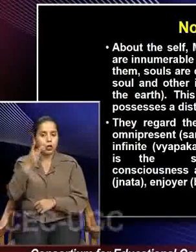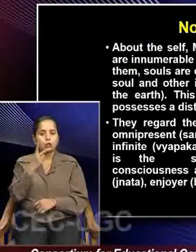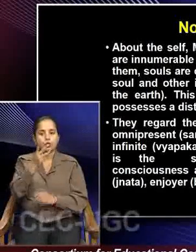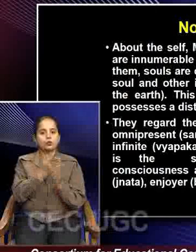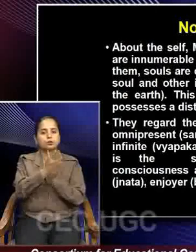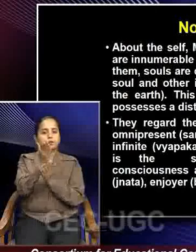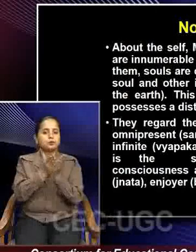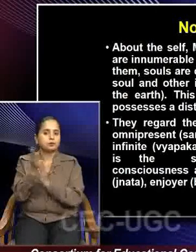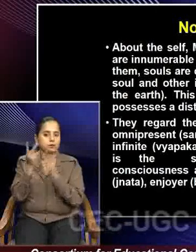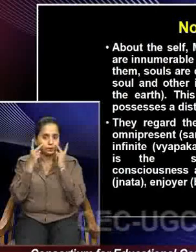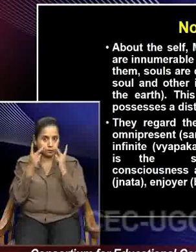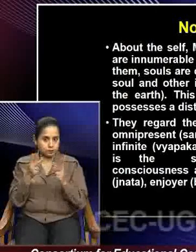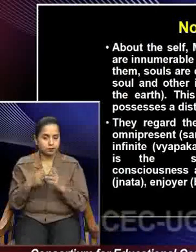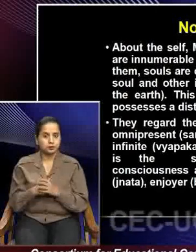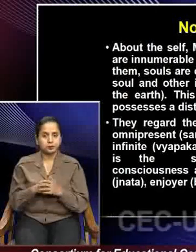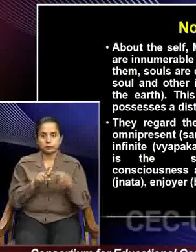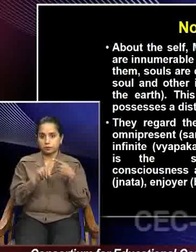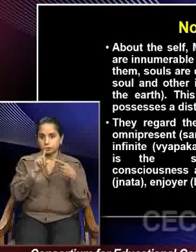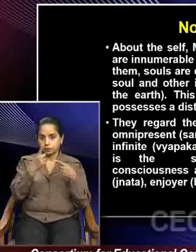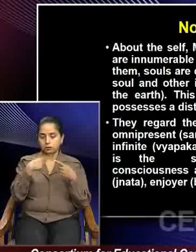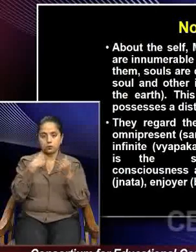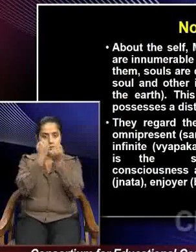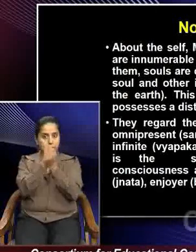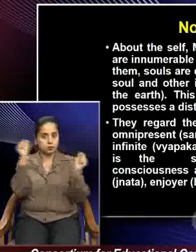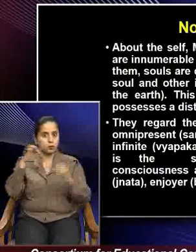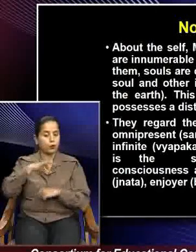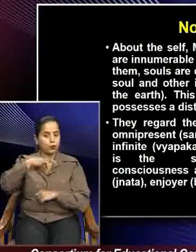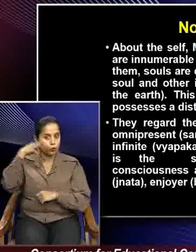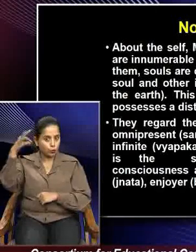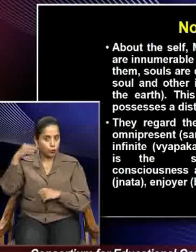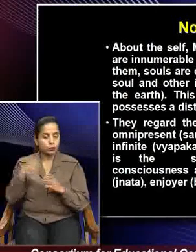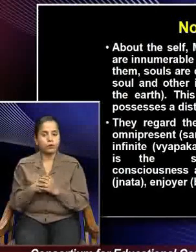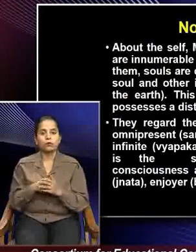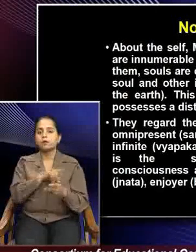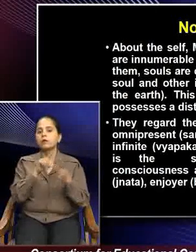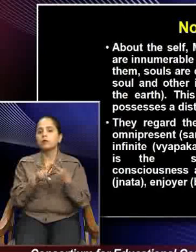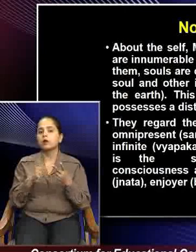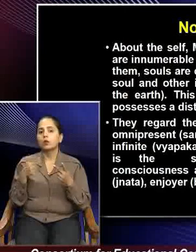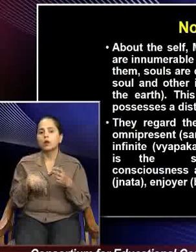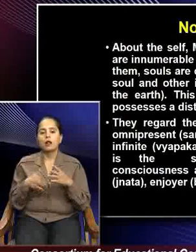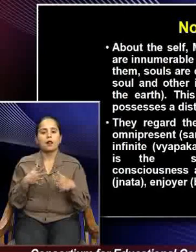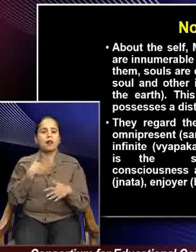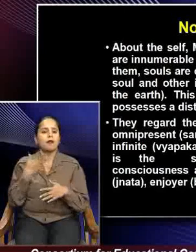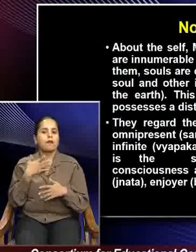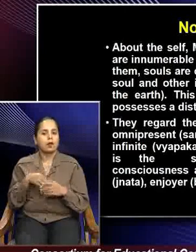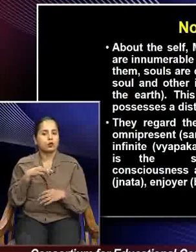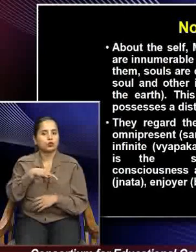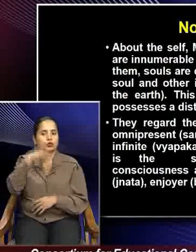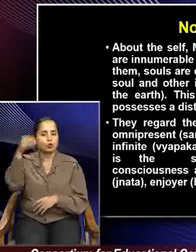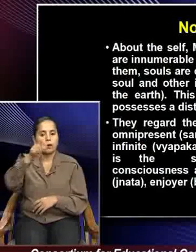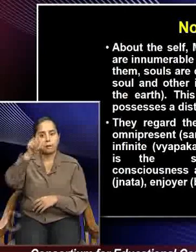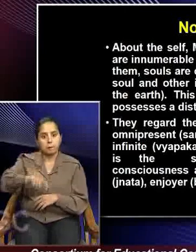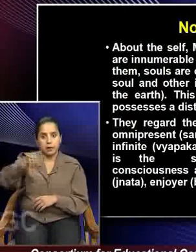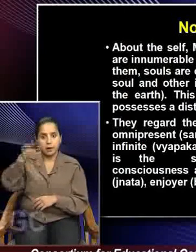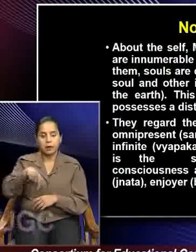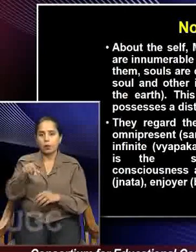sorts. One is liberated souls and the other is the living soul, that is the individuals